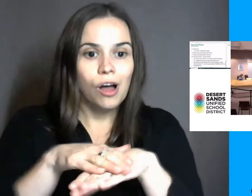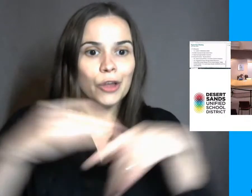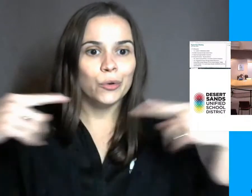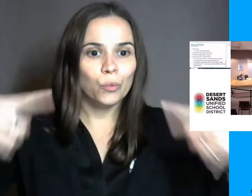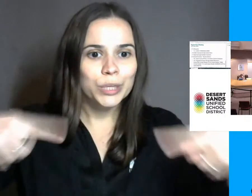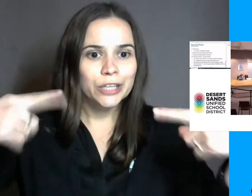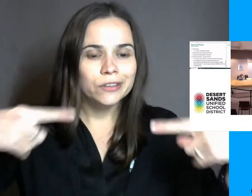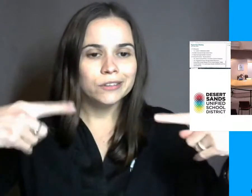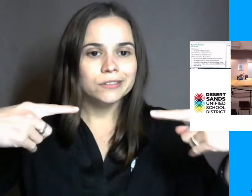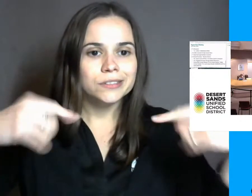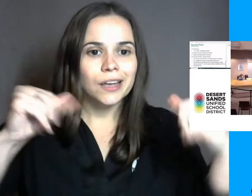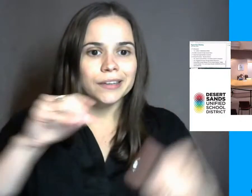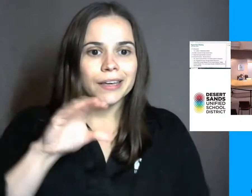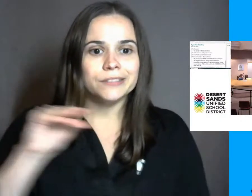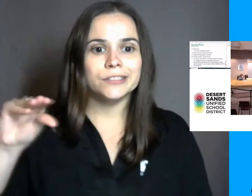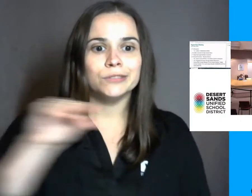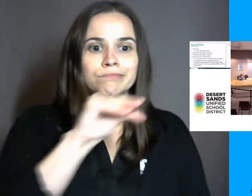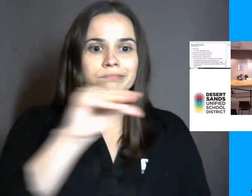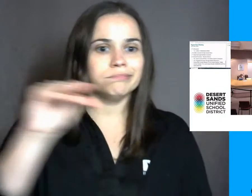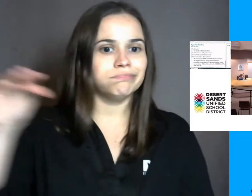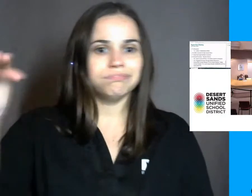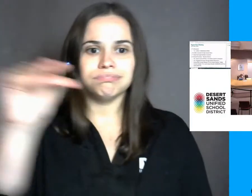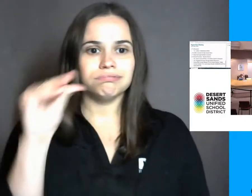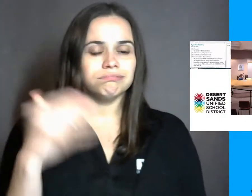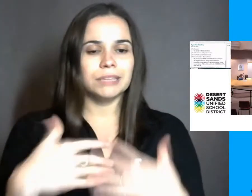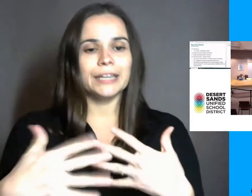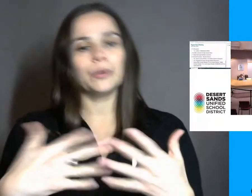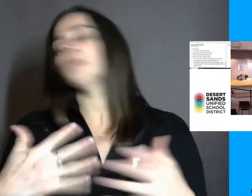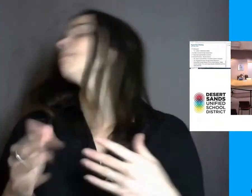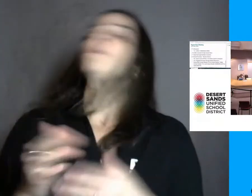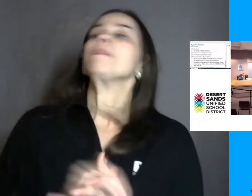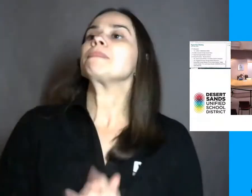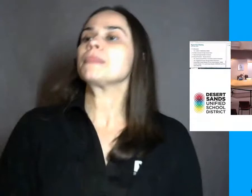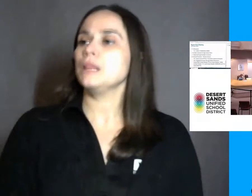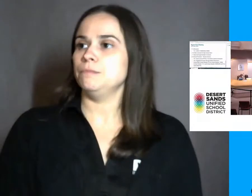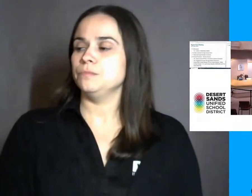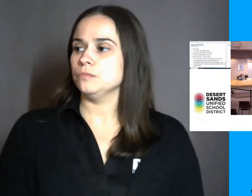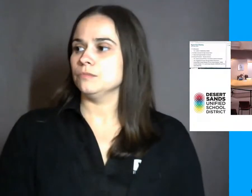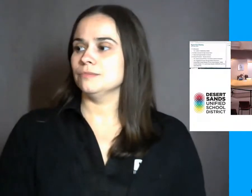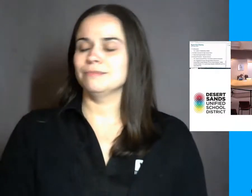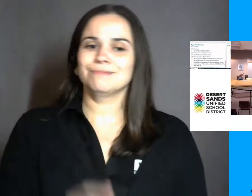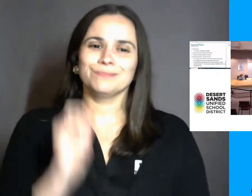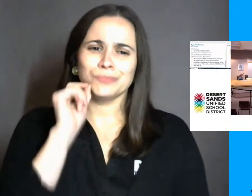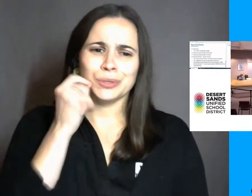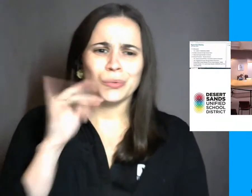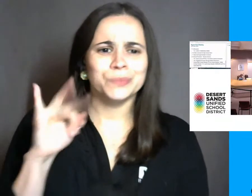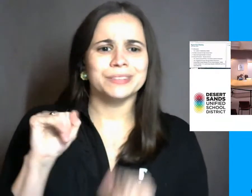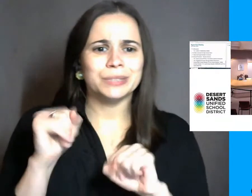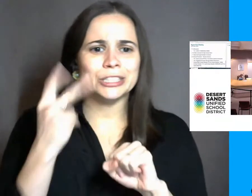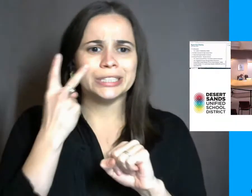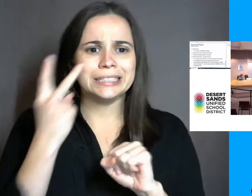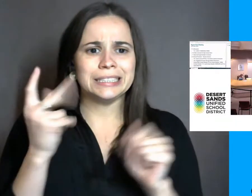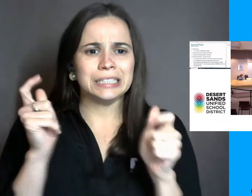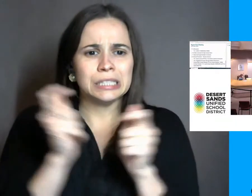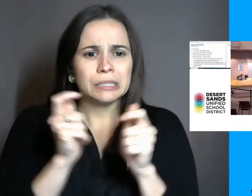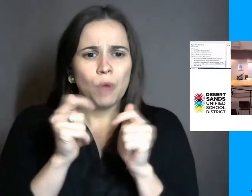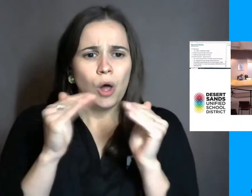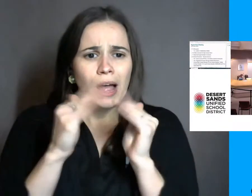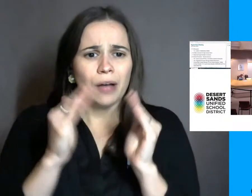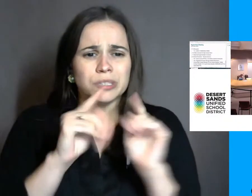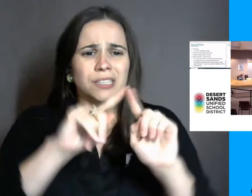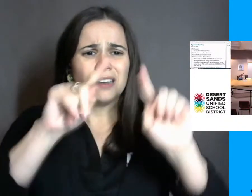So, and like Ms. Pierce said, I'd love to see little tiny houses everywhere so we could help our homeless